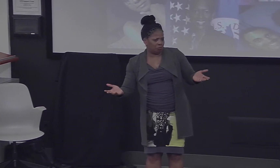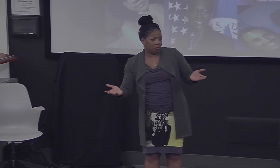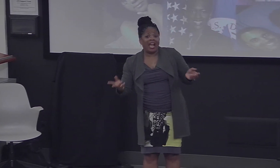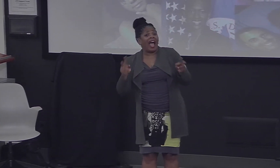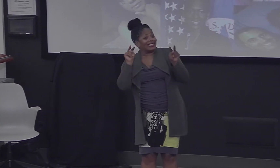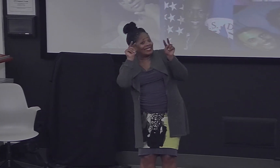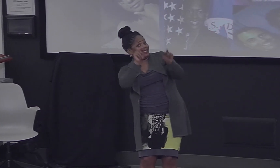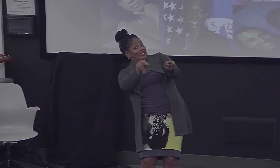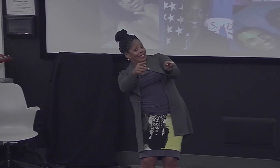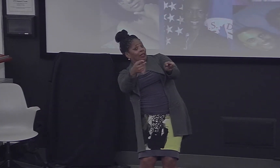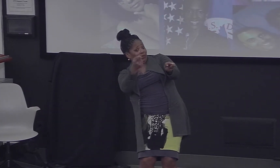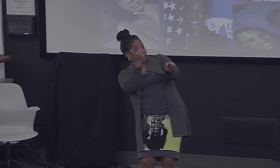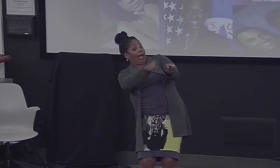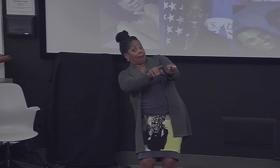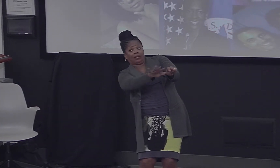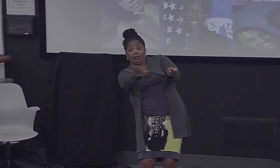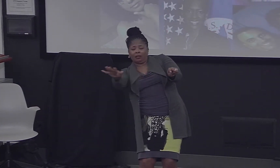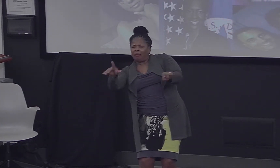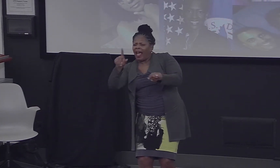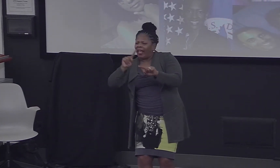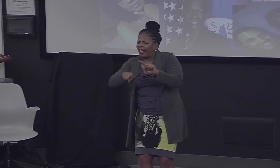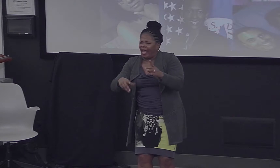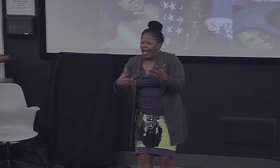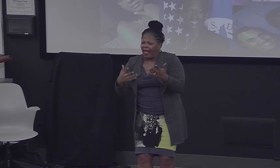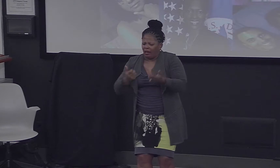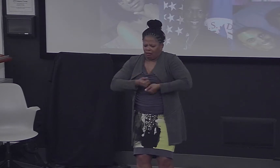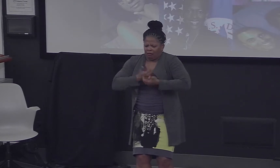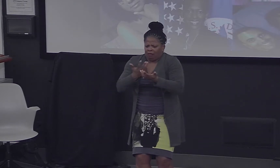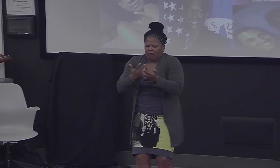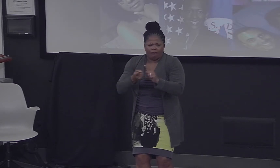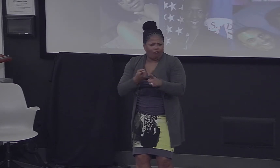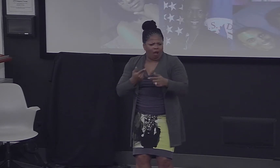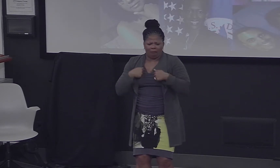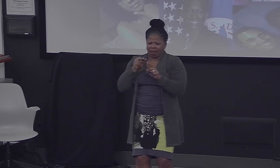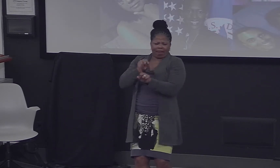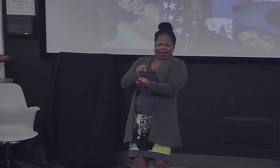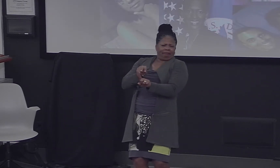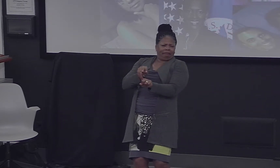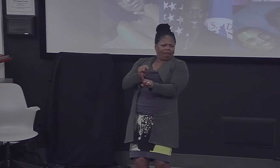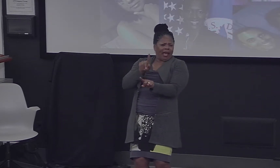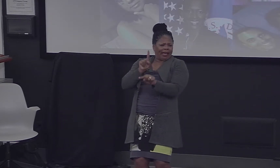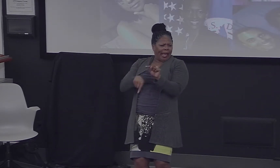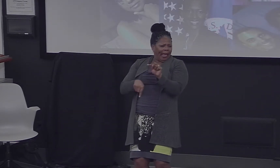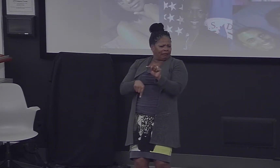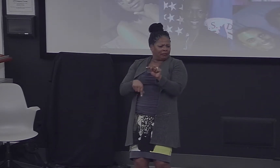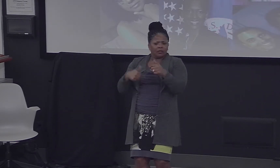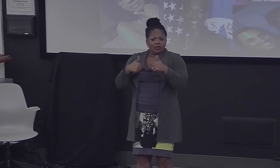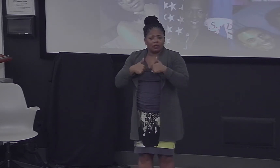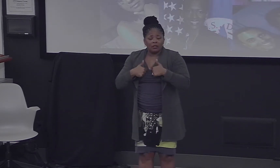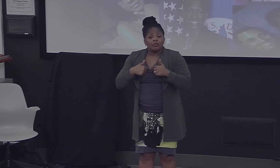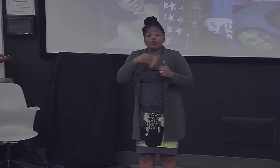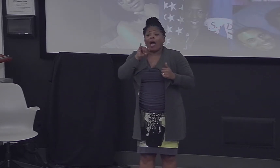have the experience of a deaf consumer. I mean, absolutely, I can see from my view what I think is happening, but I don't own that